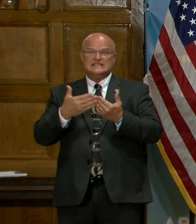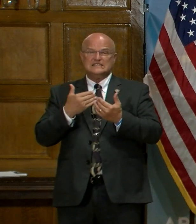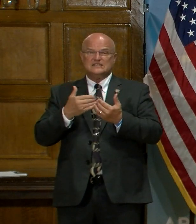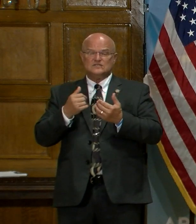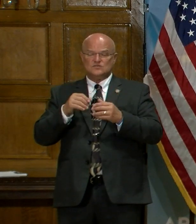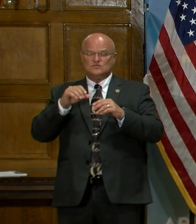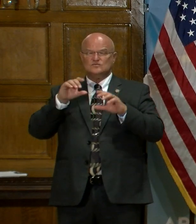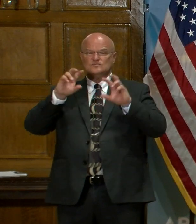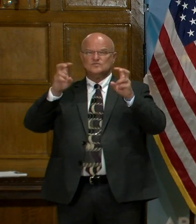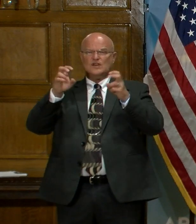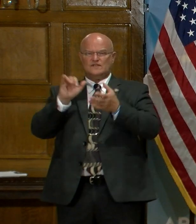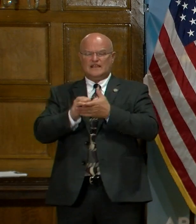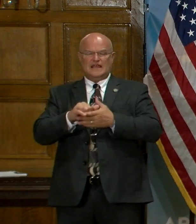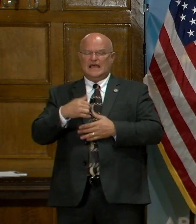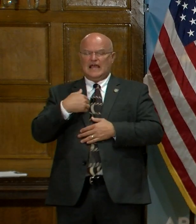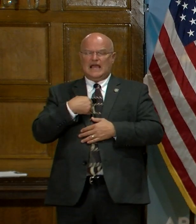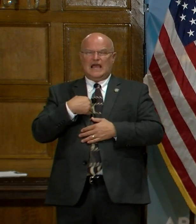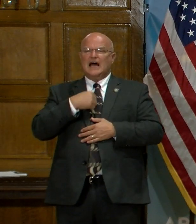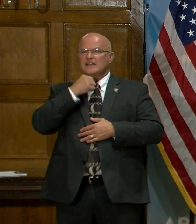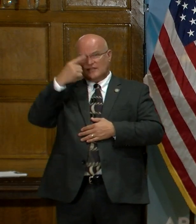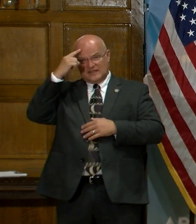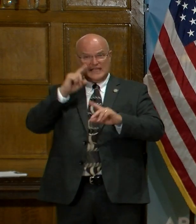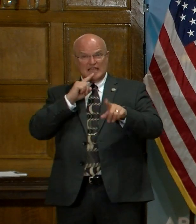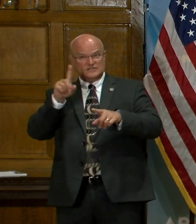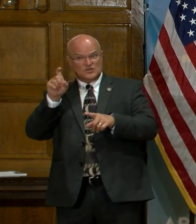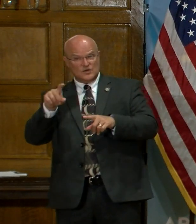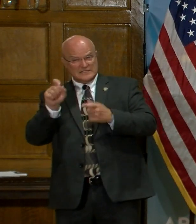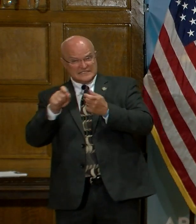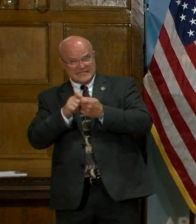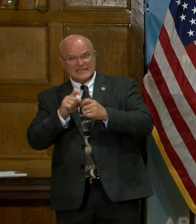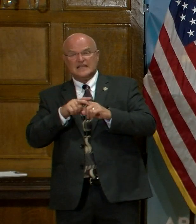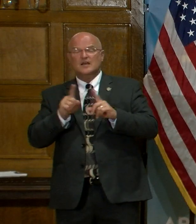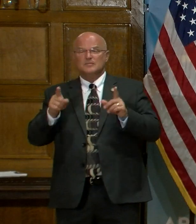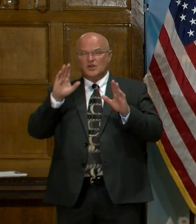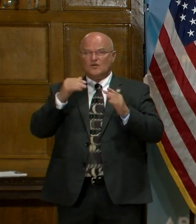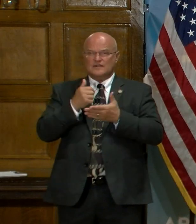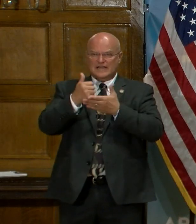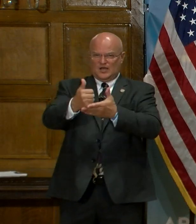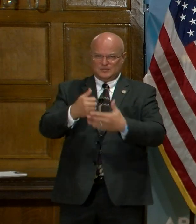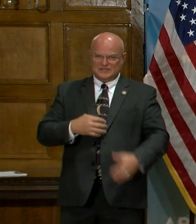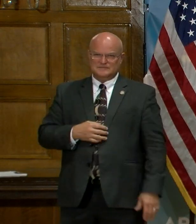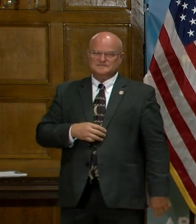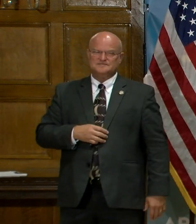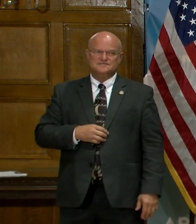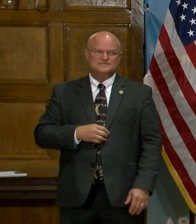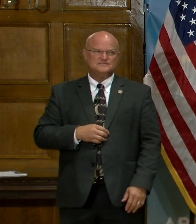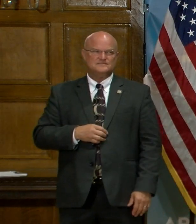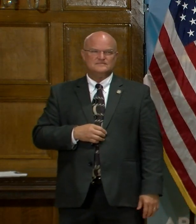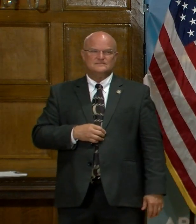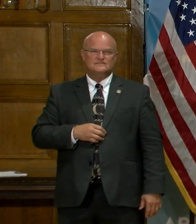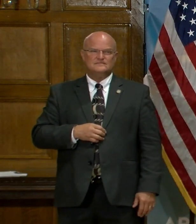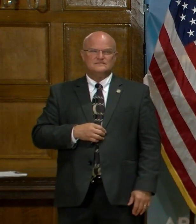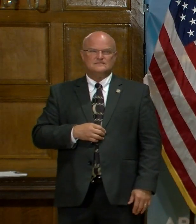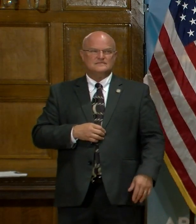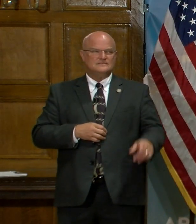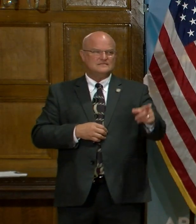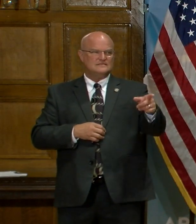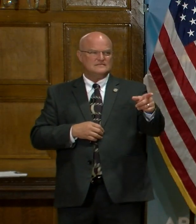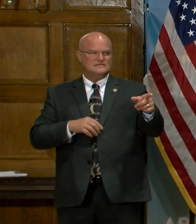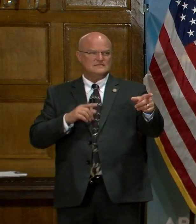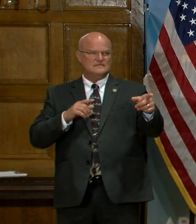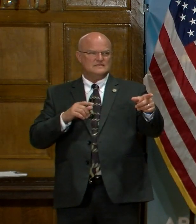to quantify that. So I don't think I answered your question exactly, but hopefully that helped. Last